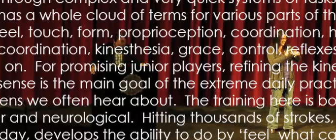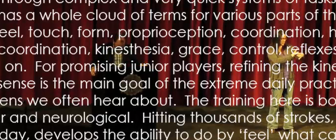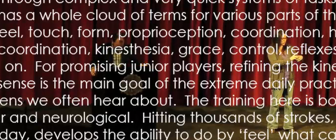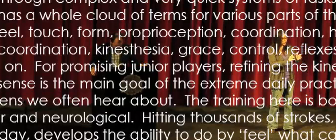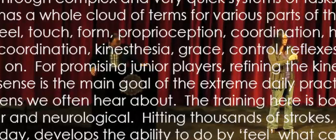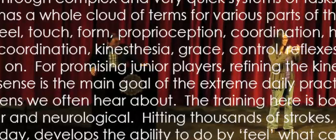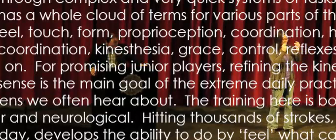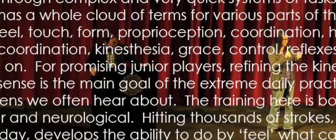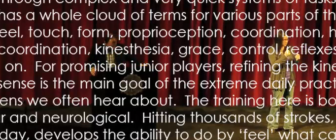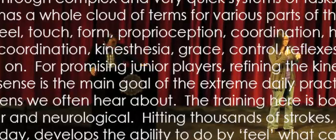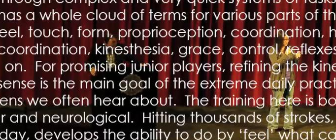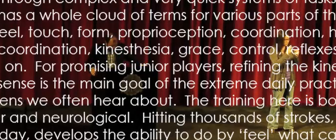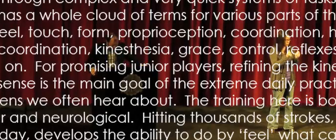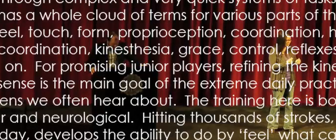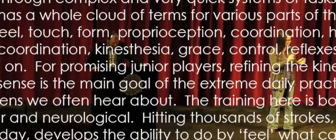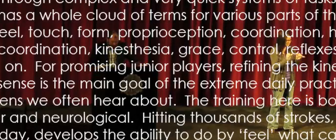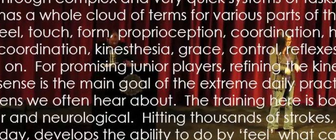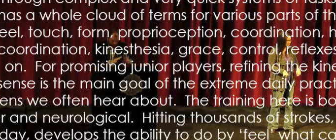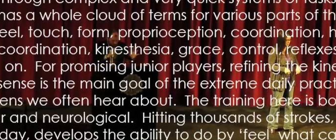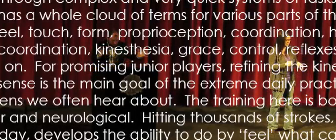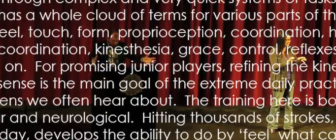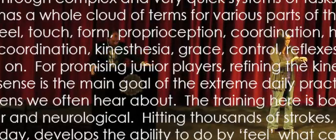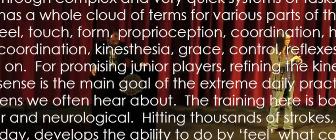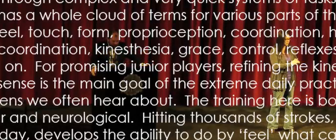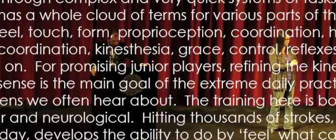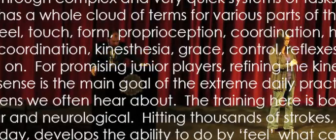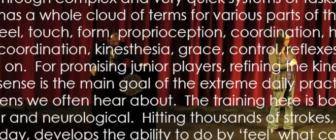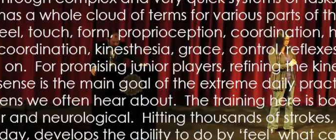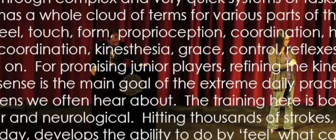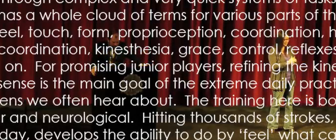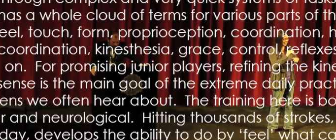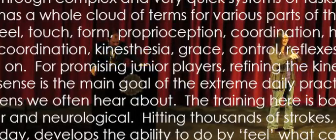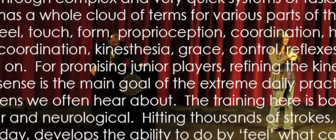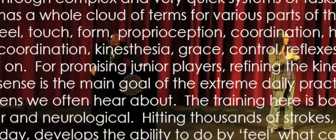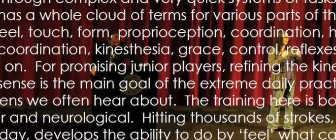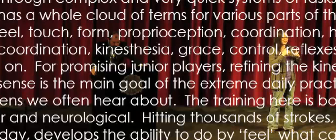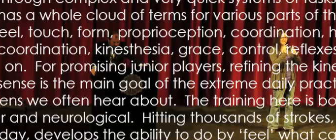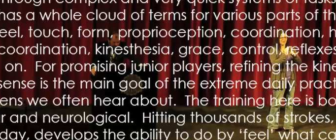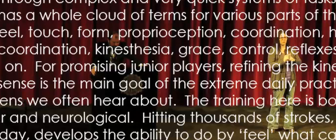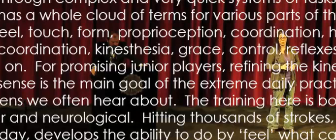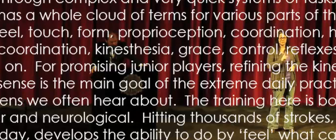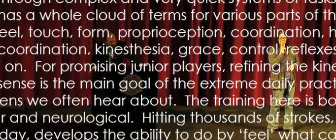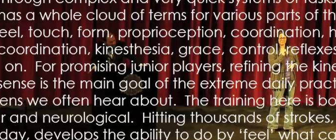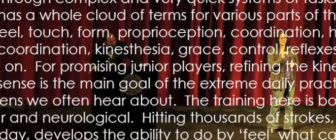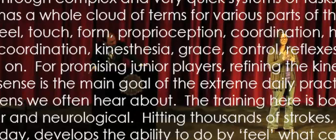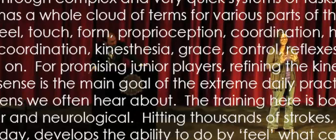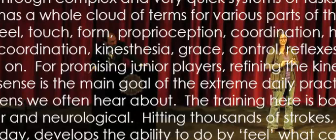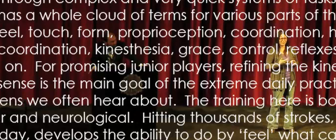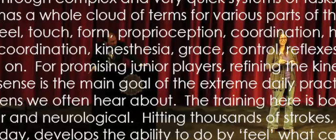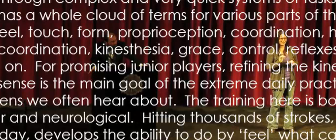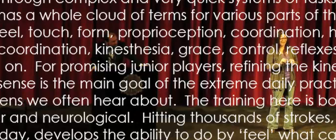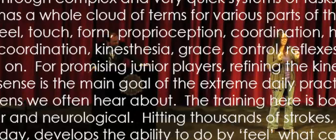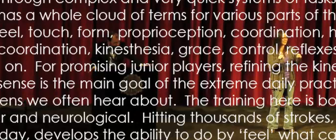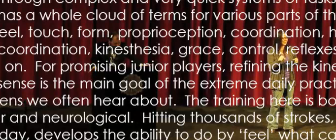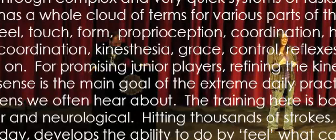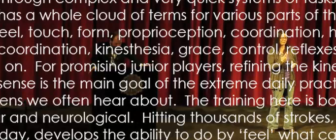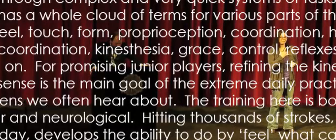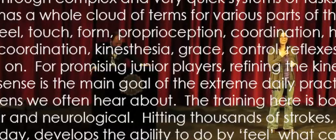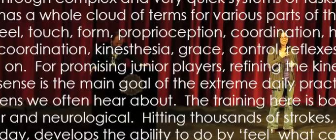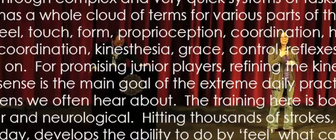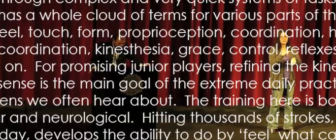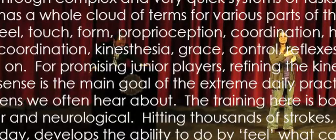of tasks. English has a whole cloud of terms for various parts of this ability: feel,